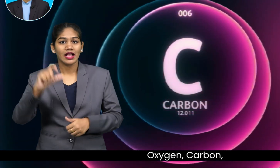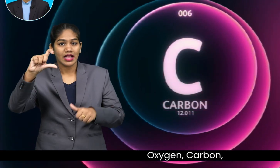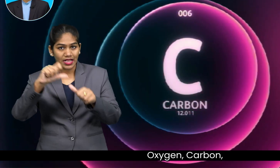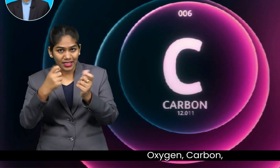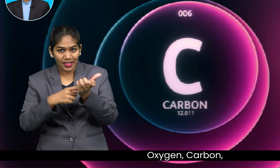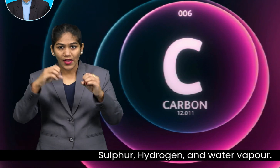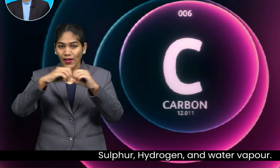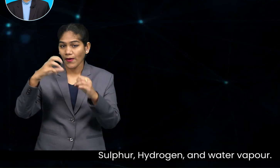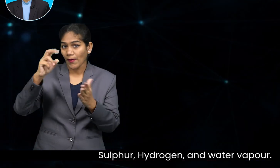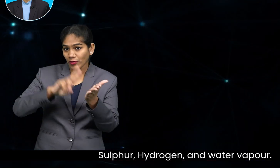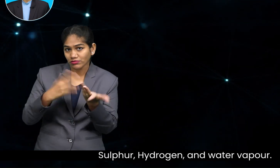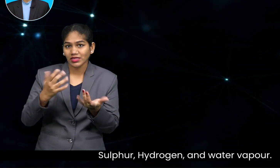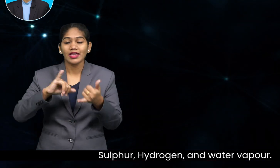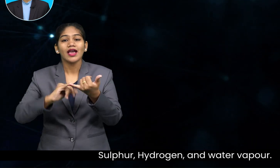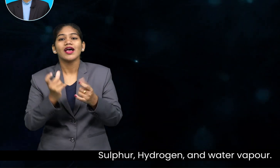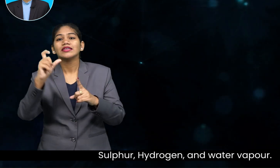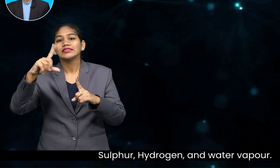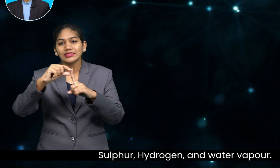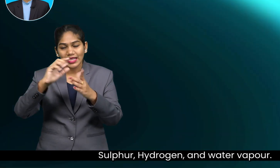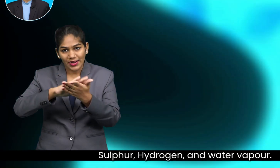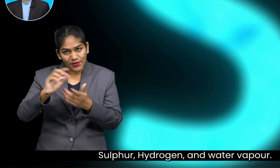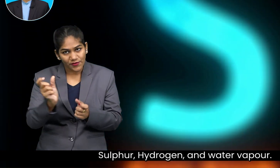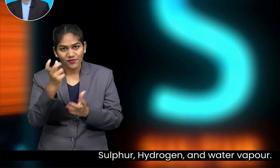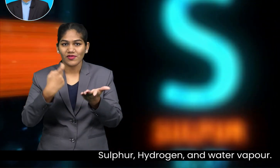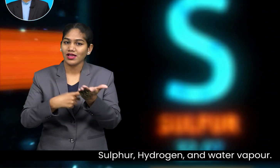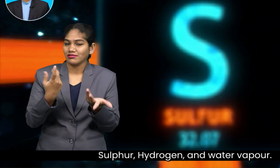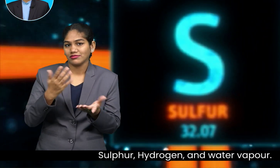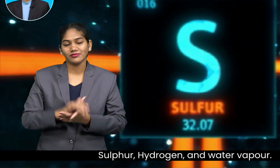carbon, sulfur,